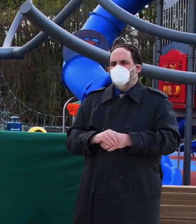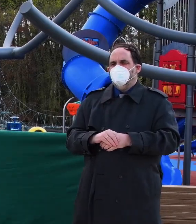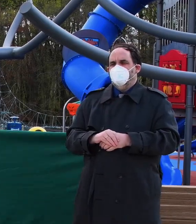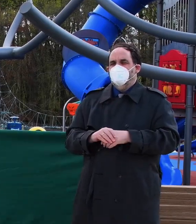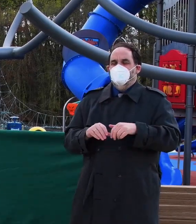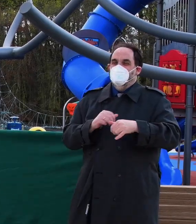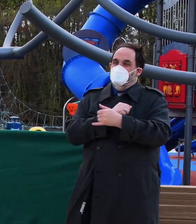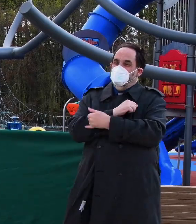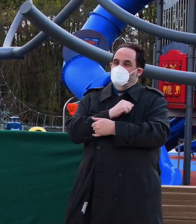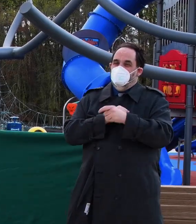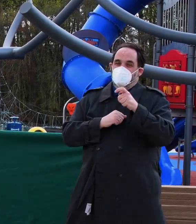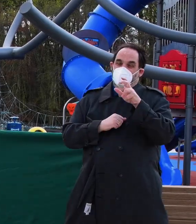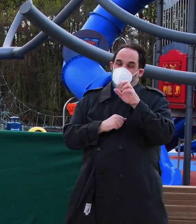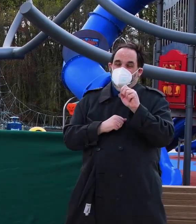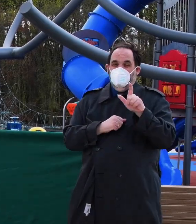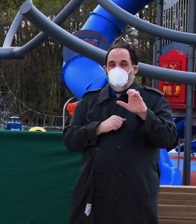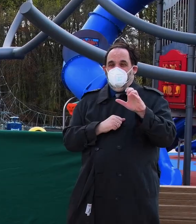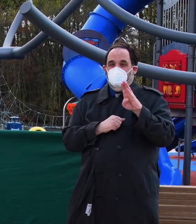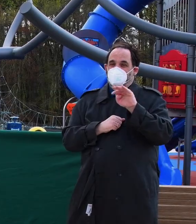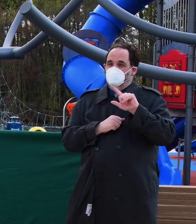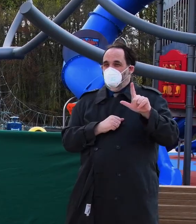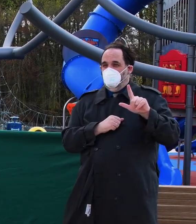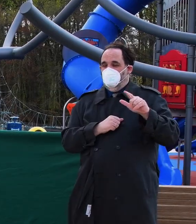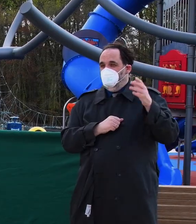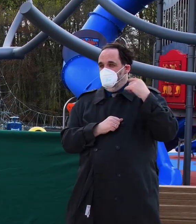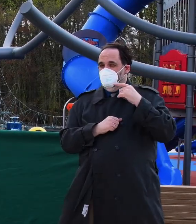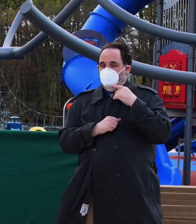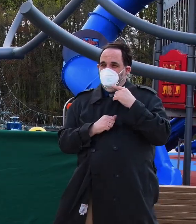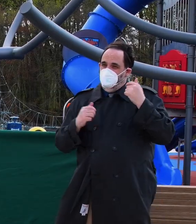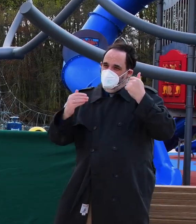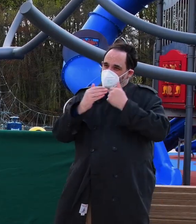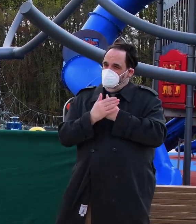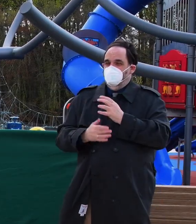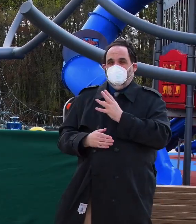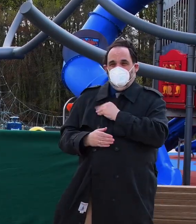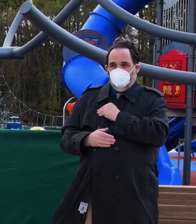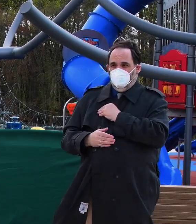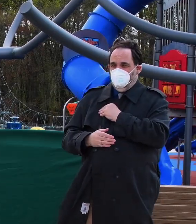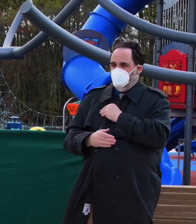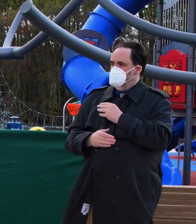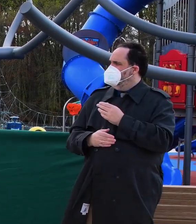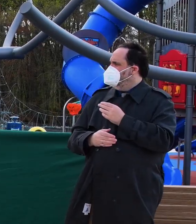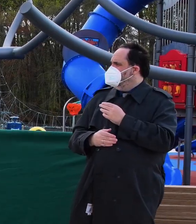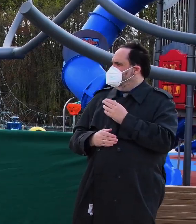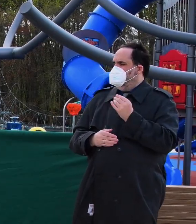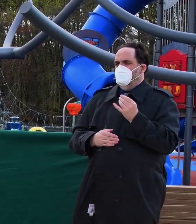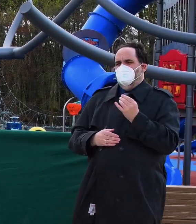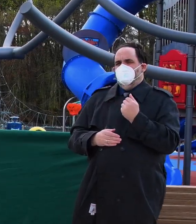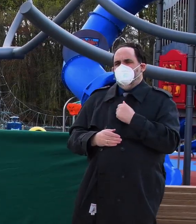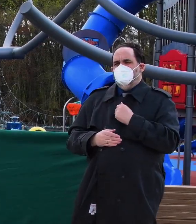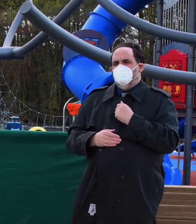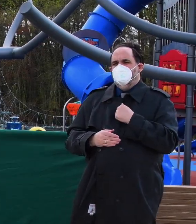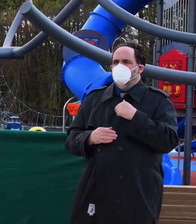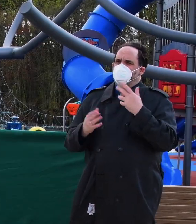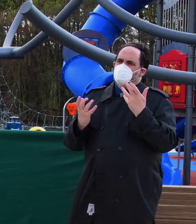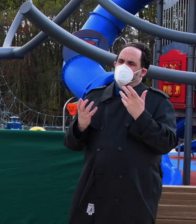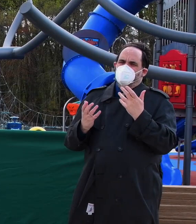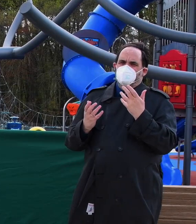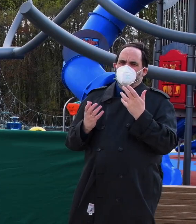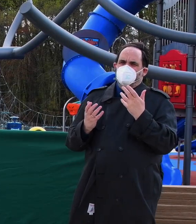The county executive mentioned autism acceptance, and I'd like